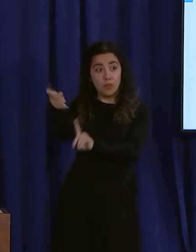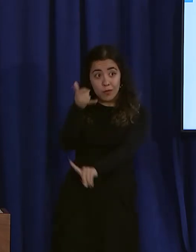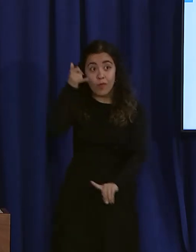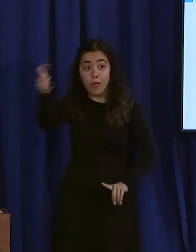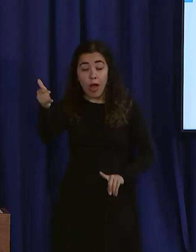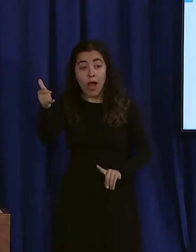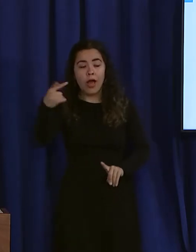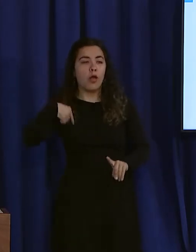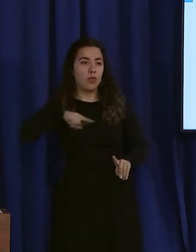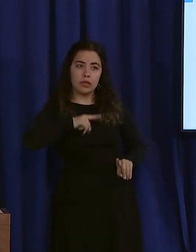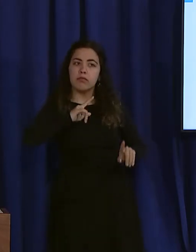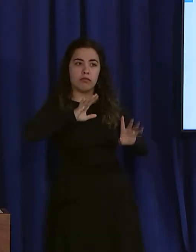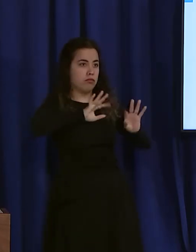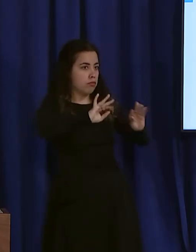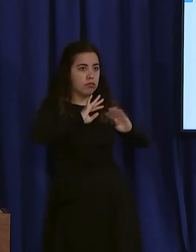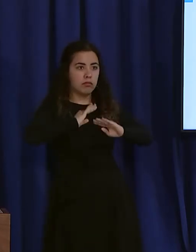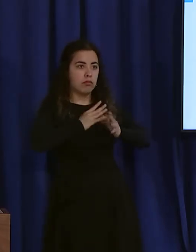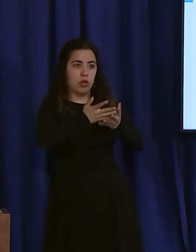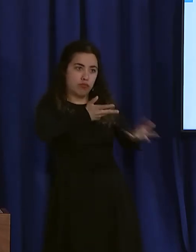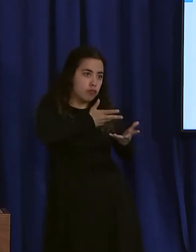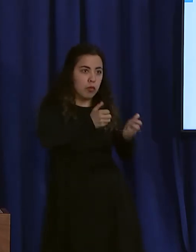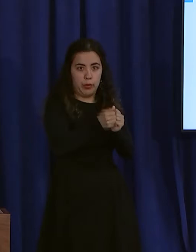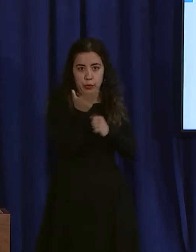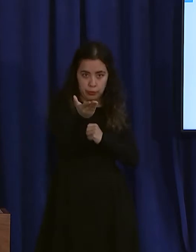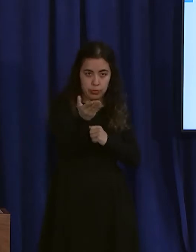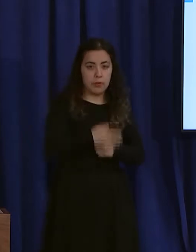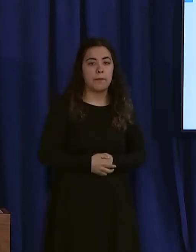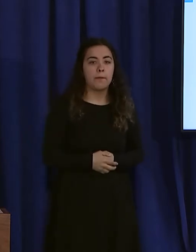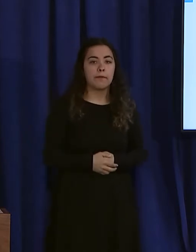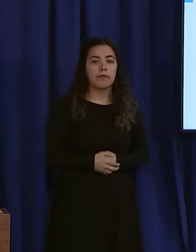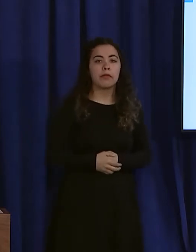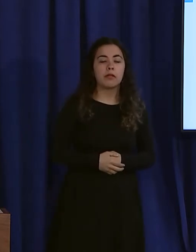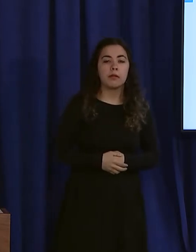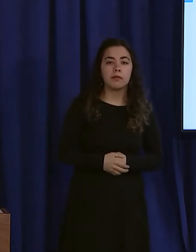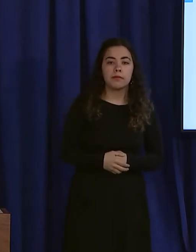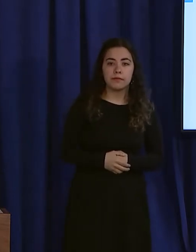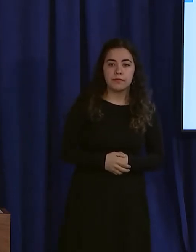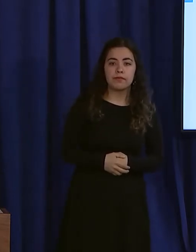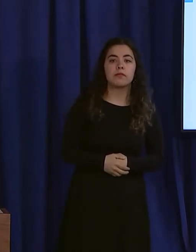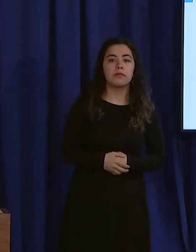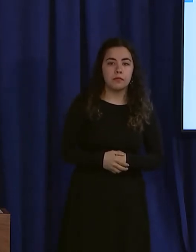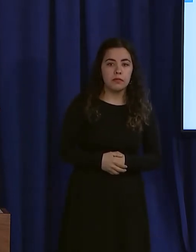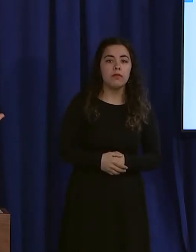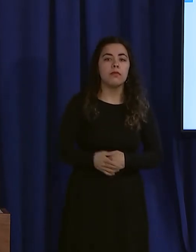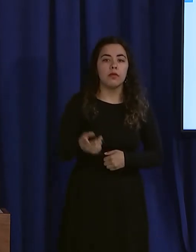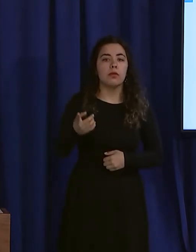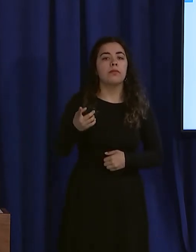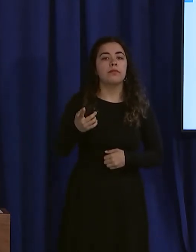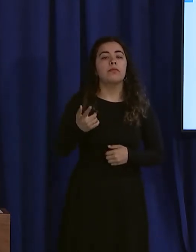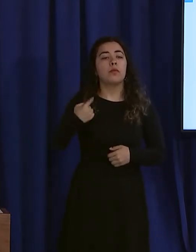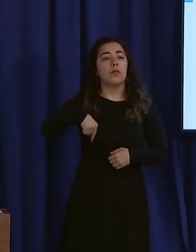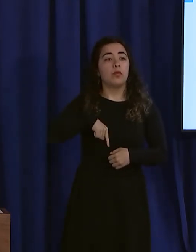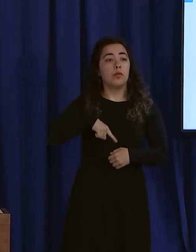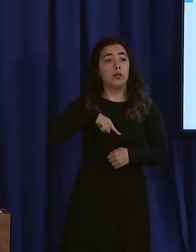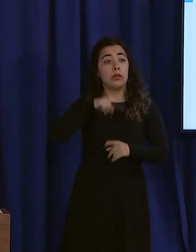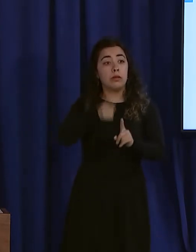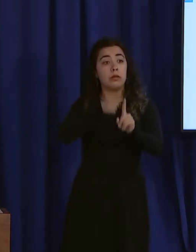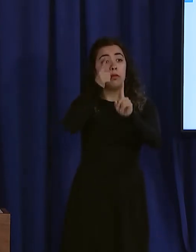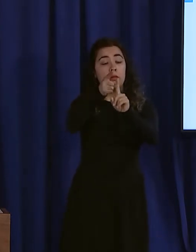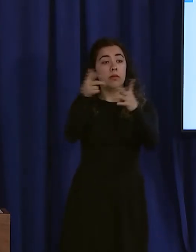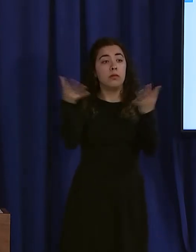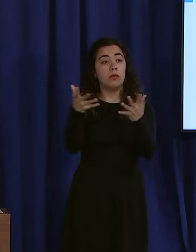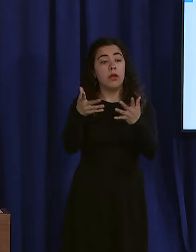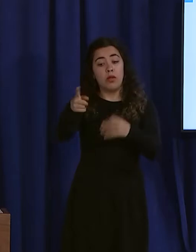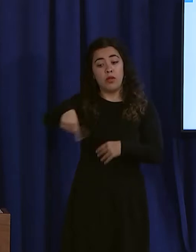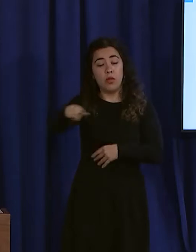last week, was really an expansion of our ability to bring vaccine to our most vulnerable residents with